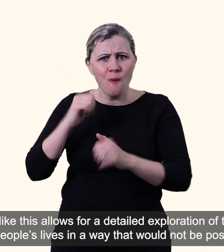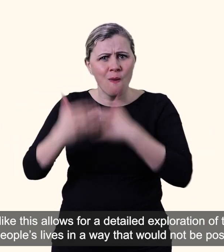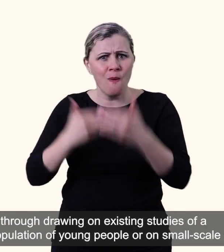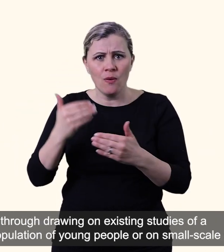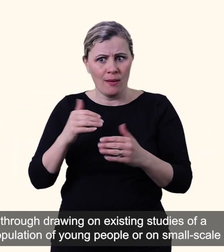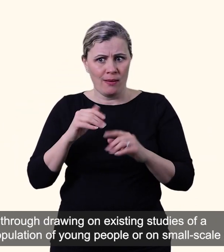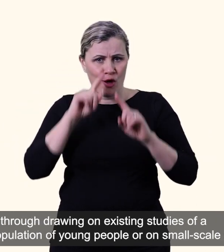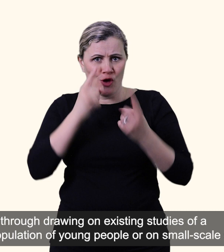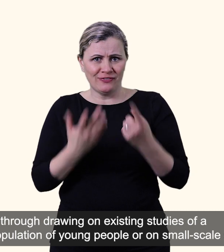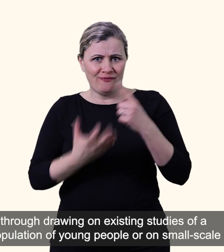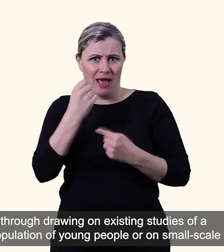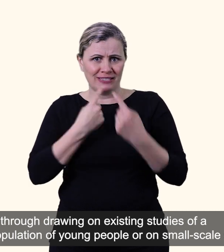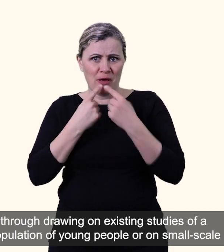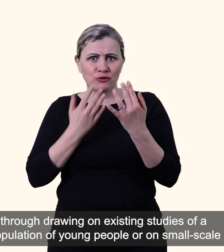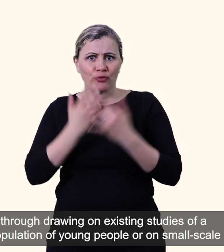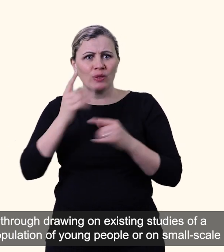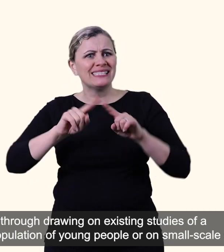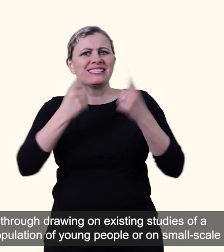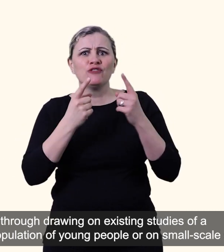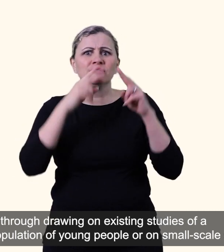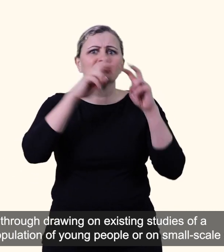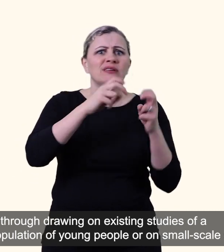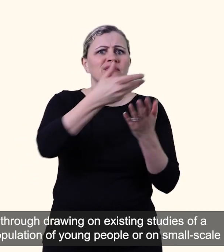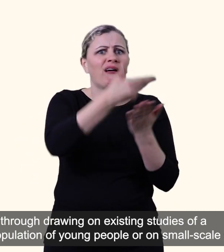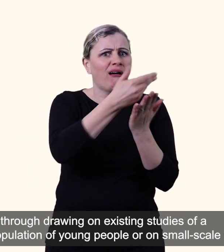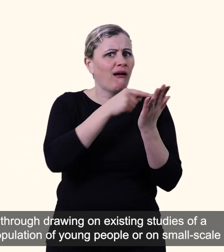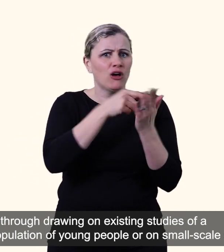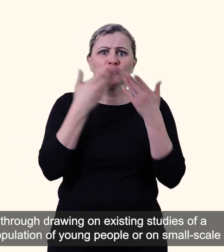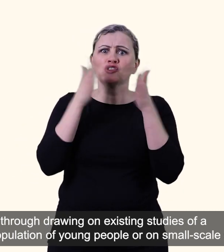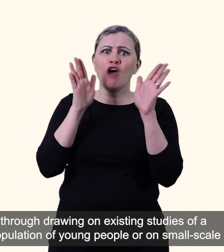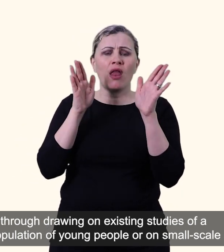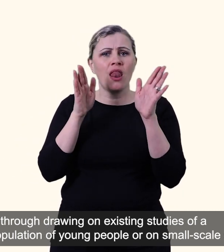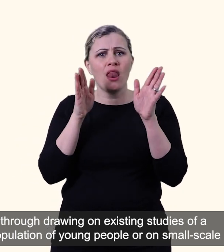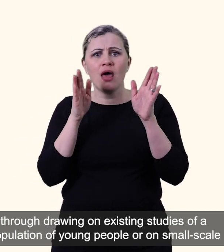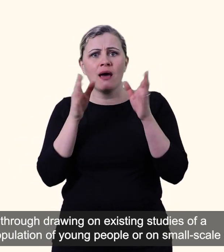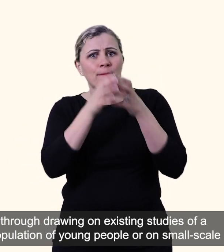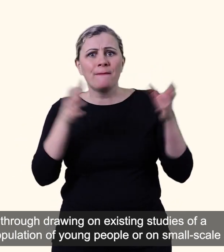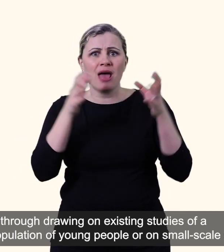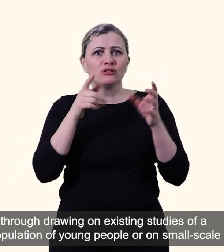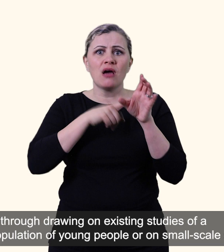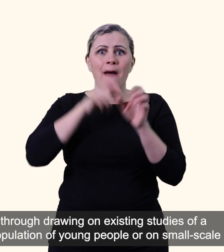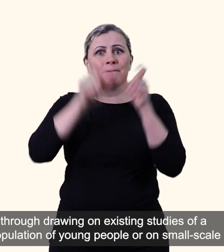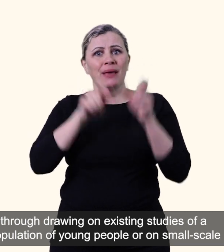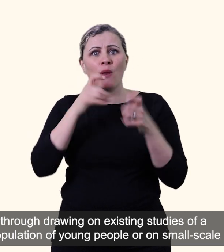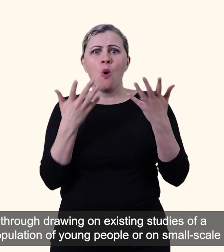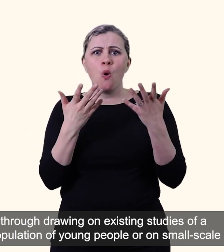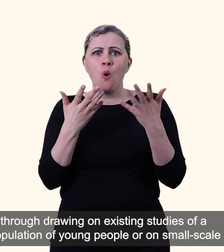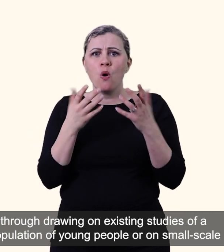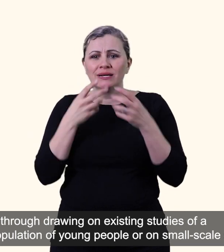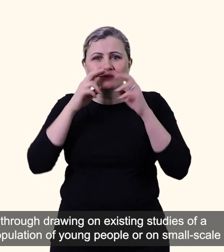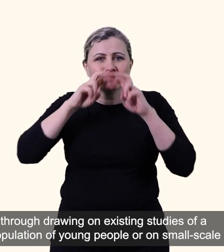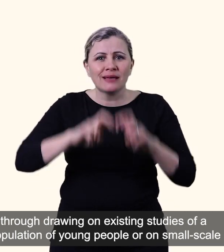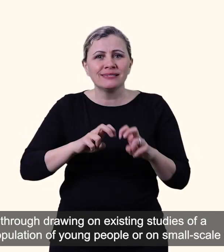in a way that would not be possible through drawing on existing studies of a general population of young people or